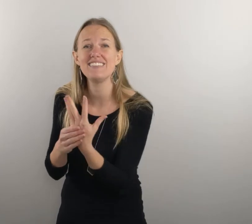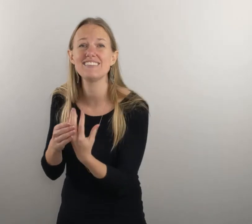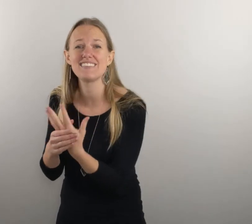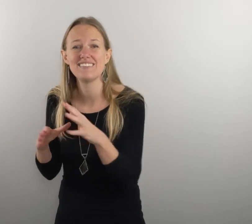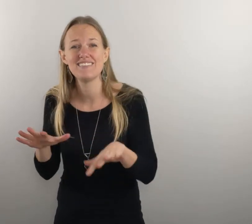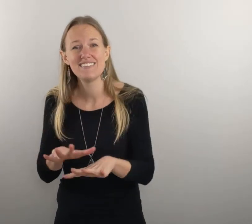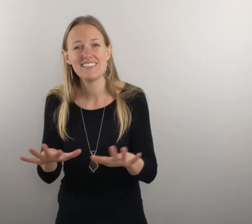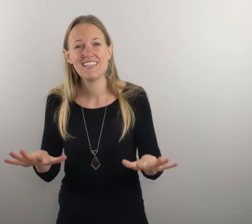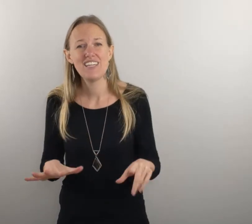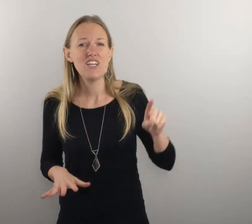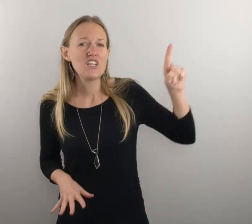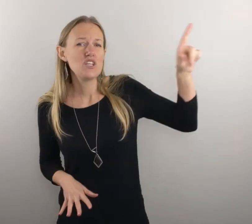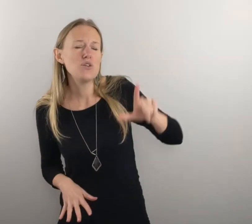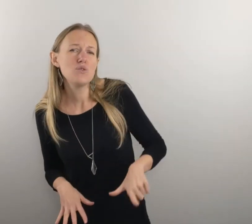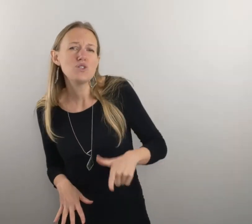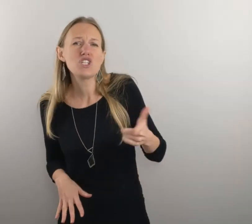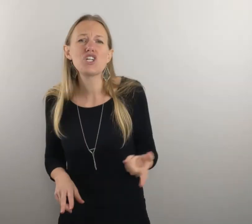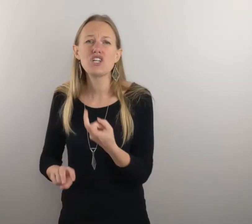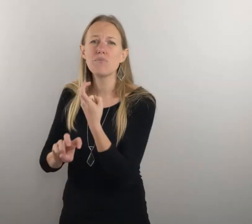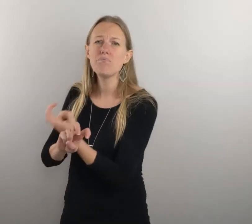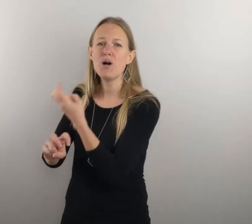gardens. You turn